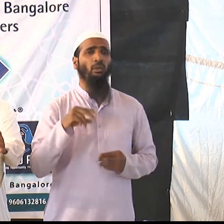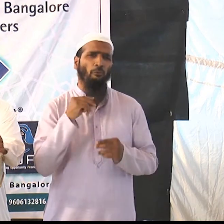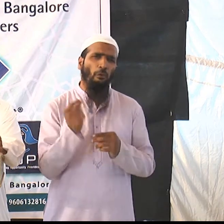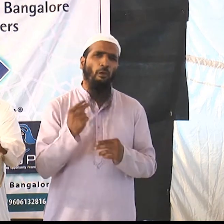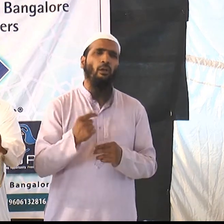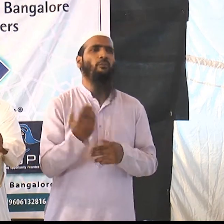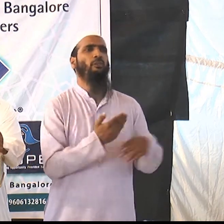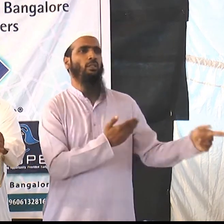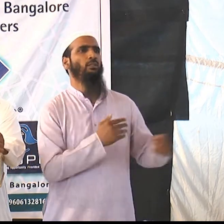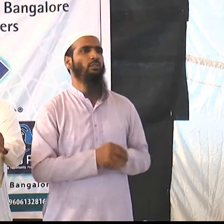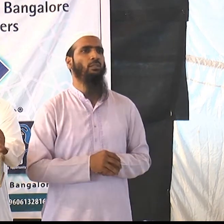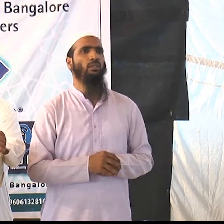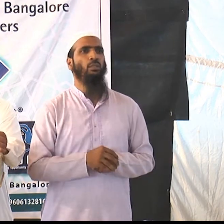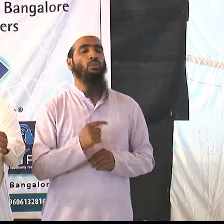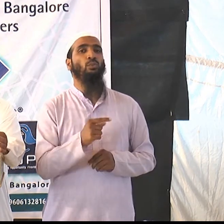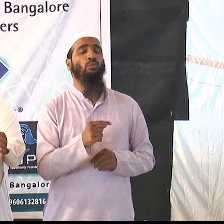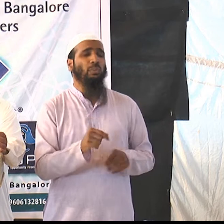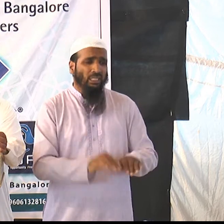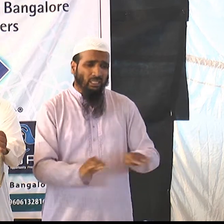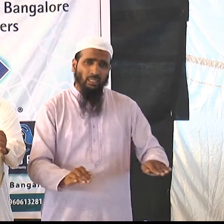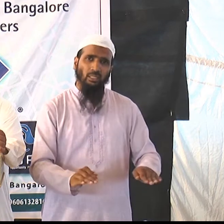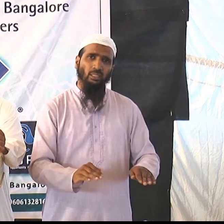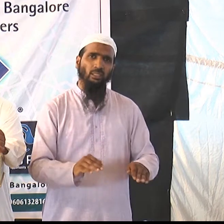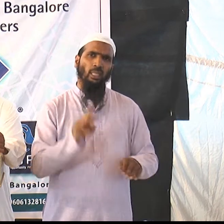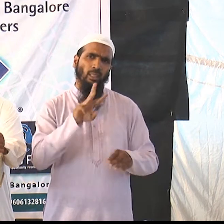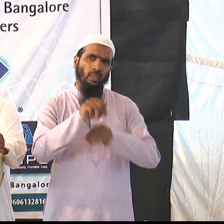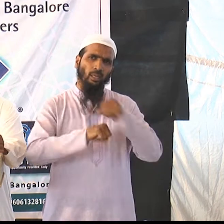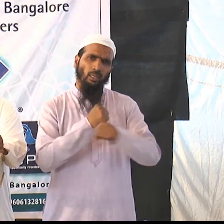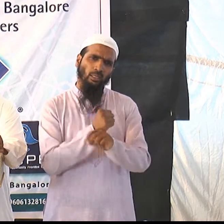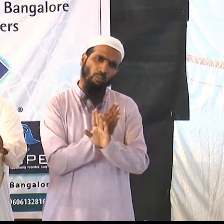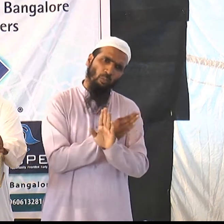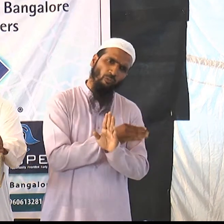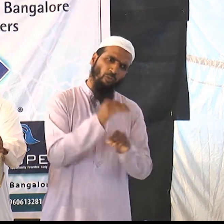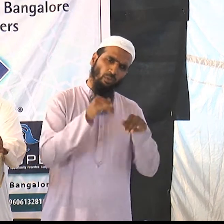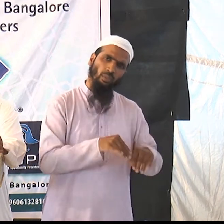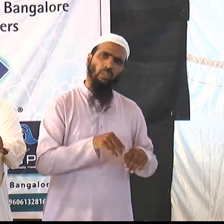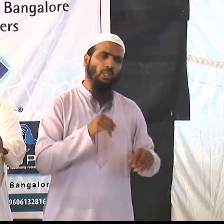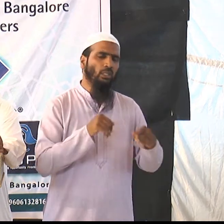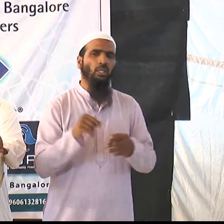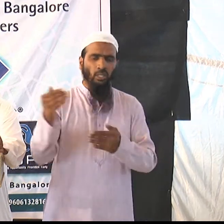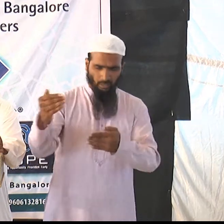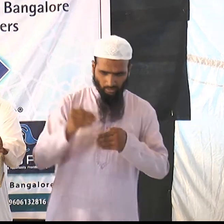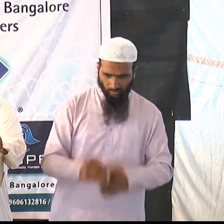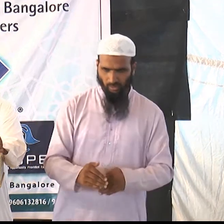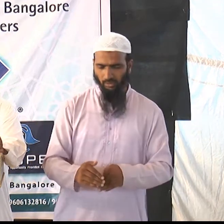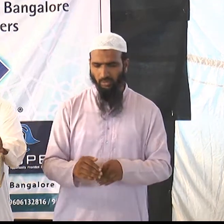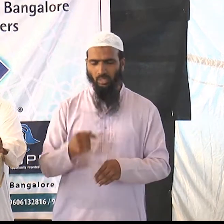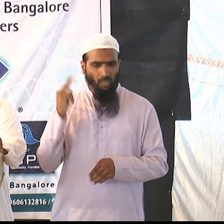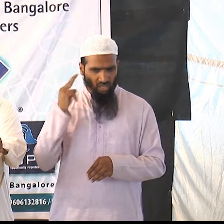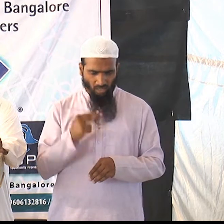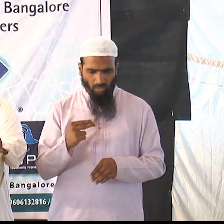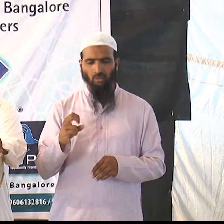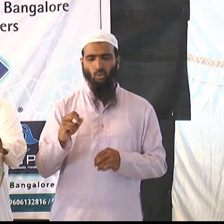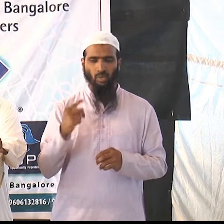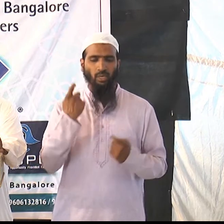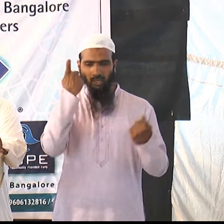is a special school for the hearing impaired children, wherein we take the children who are diagnosed